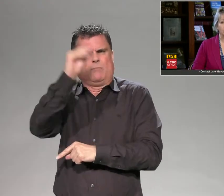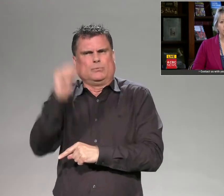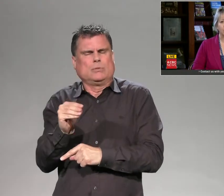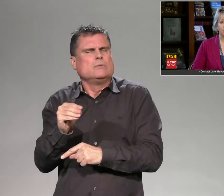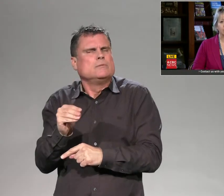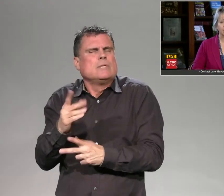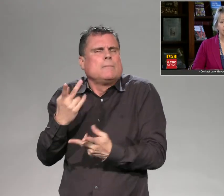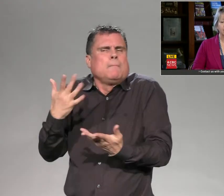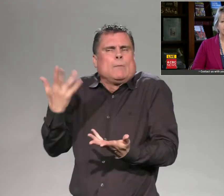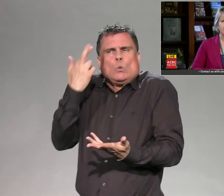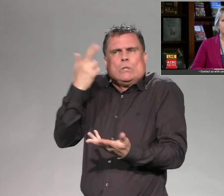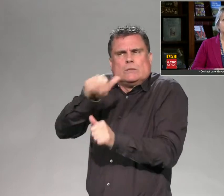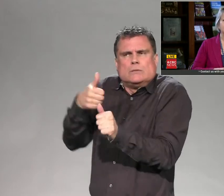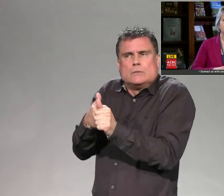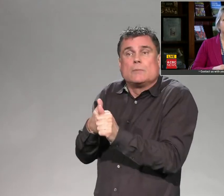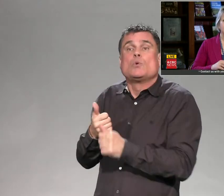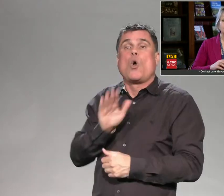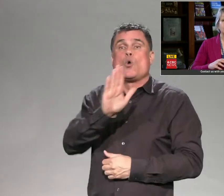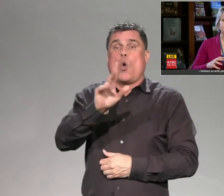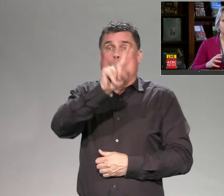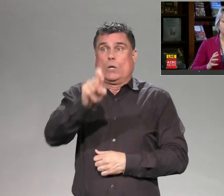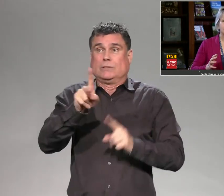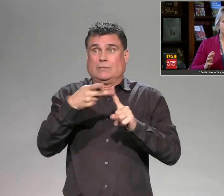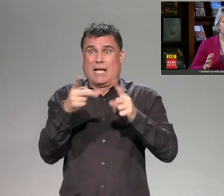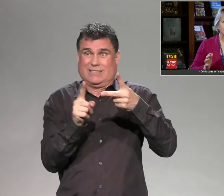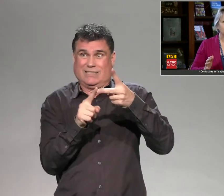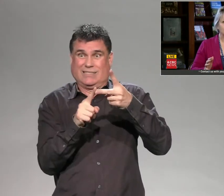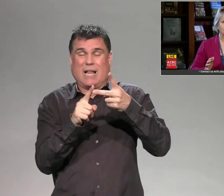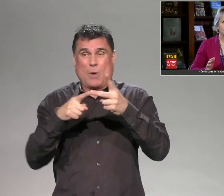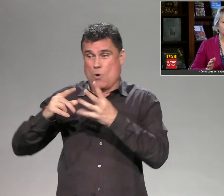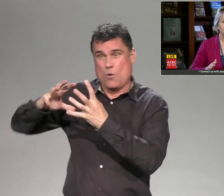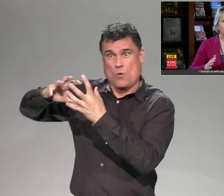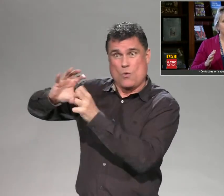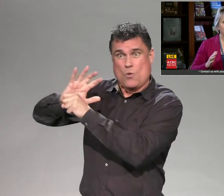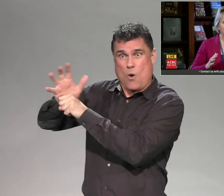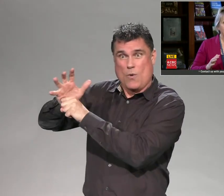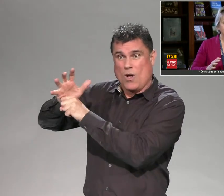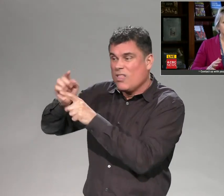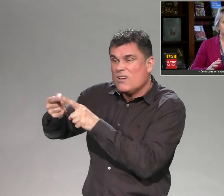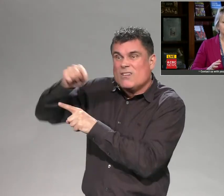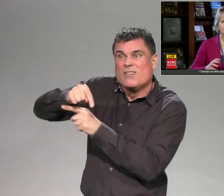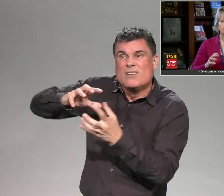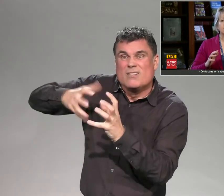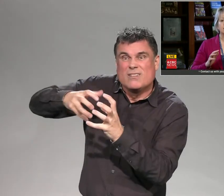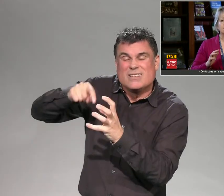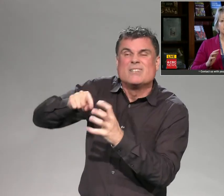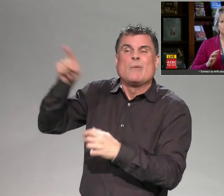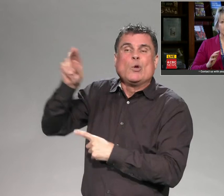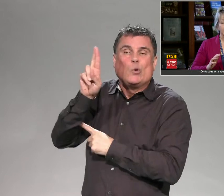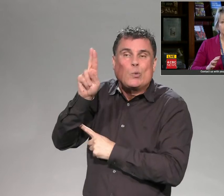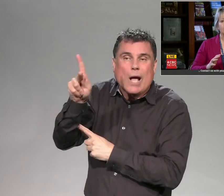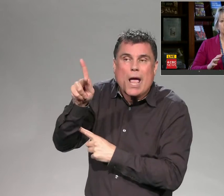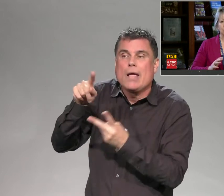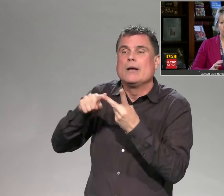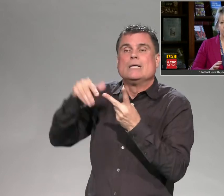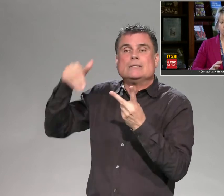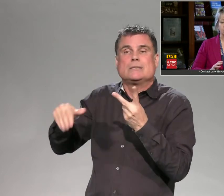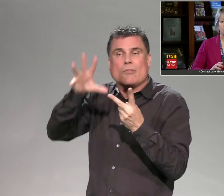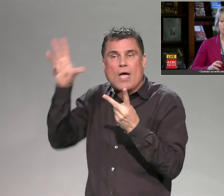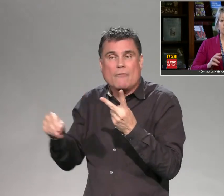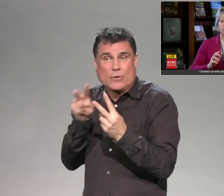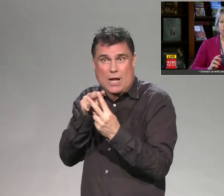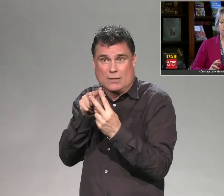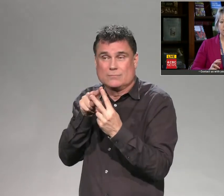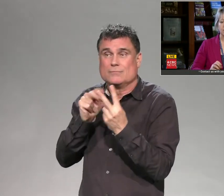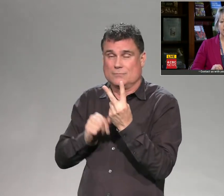been watching very carefully. And there are several different studies that have been done. What we can say is that in the clinical